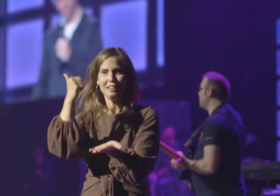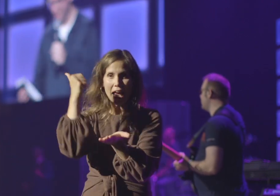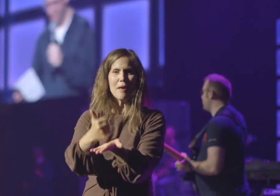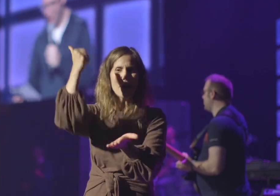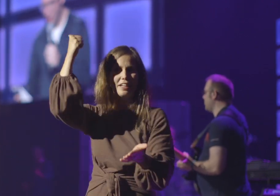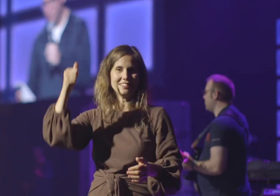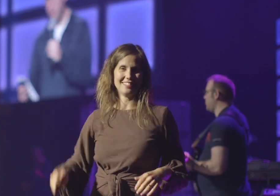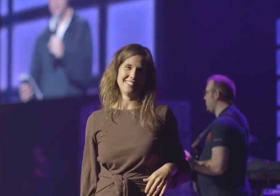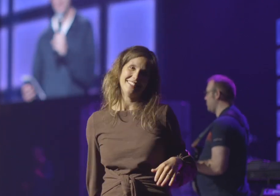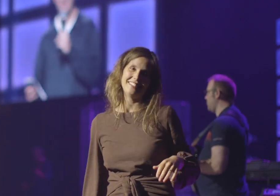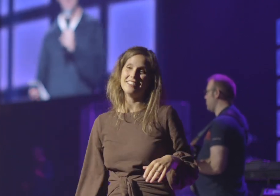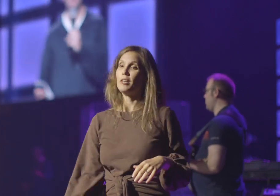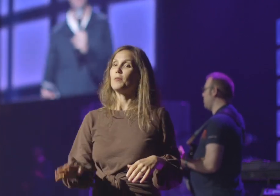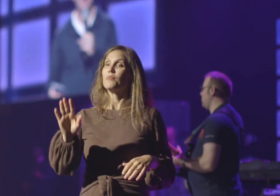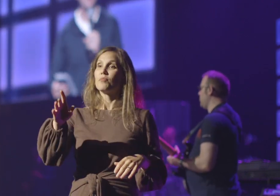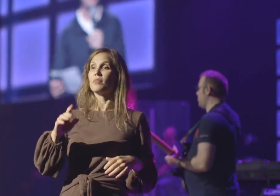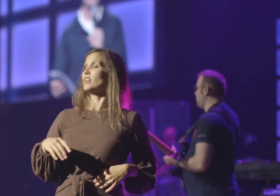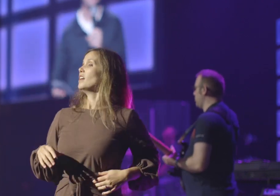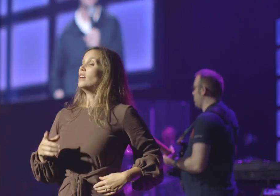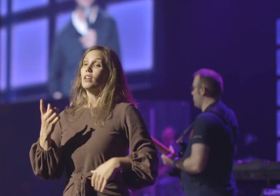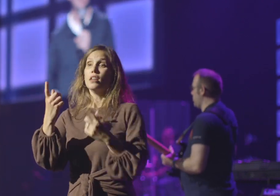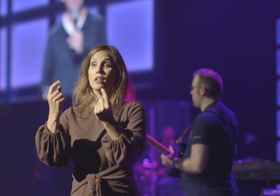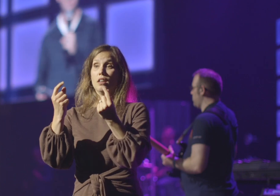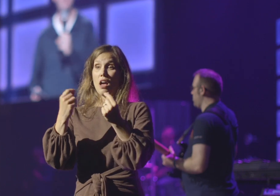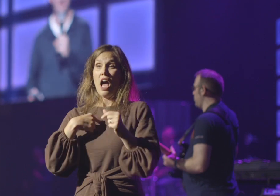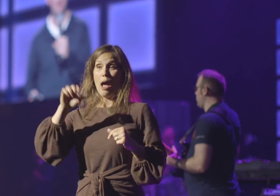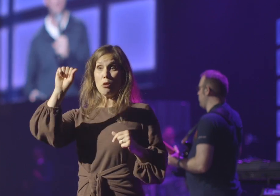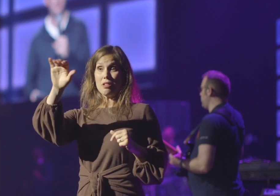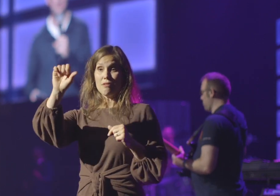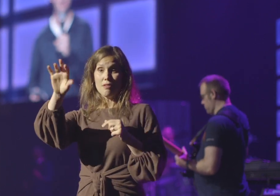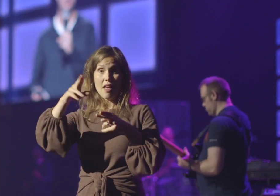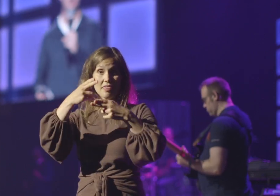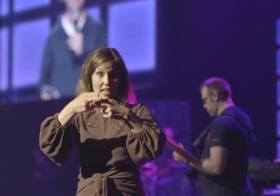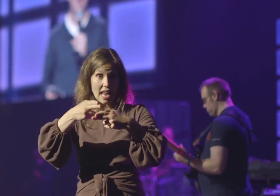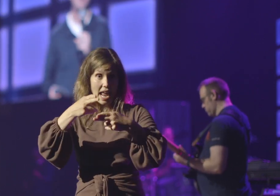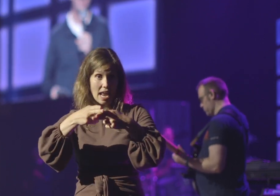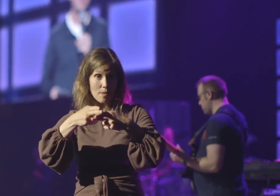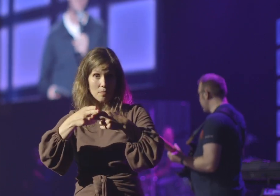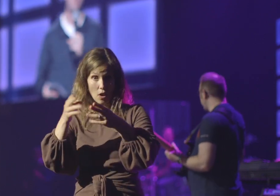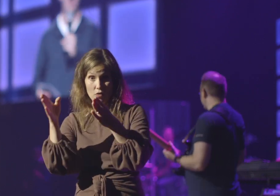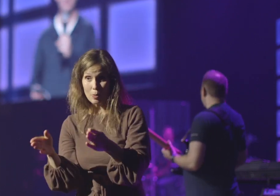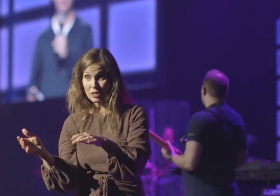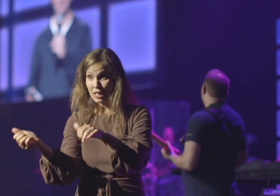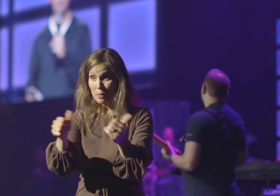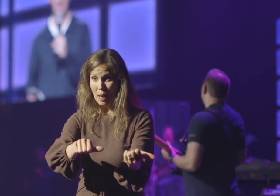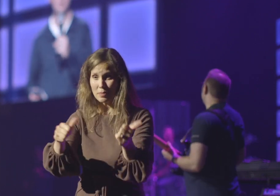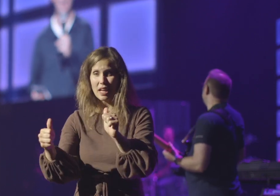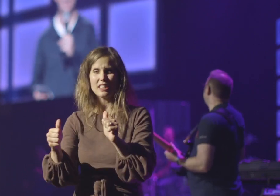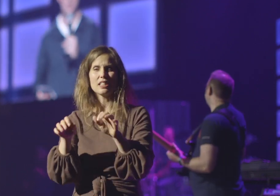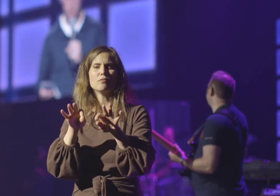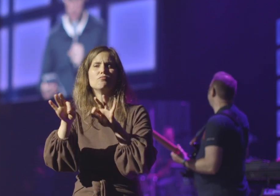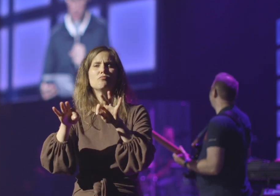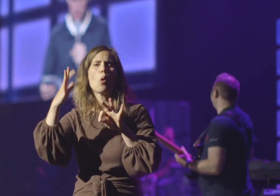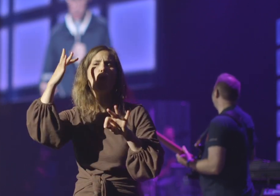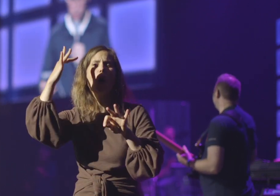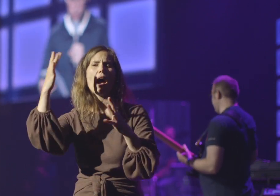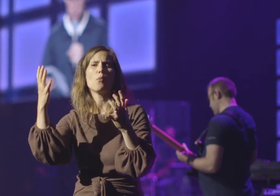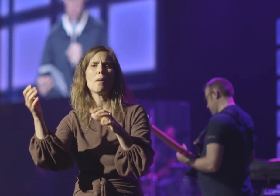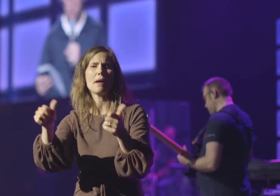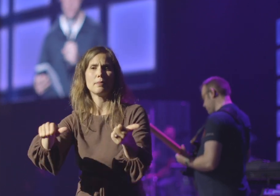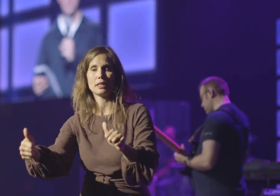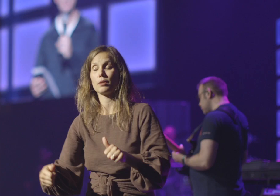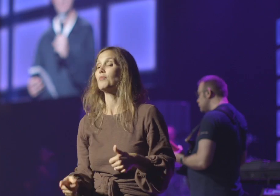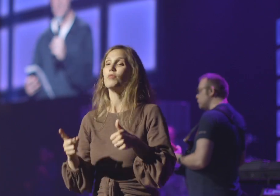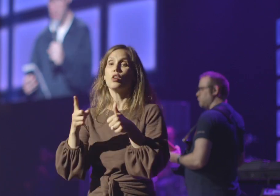right. Our first, what I'm going to do is I'm going to say the name of the individual getting baptized and why they want to get baptized. So the